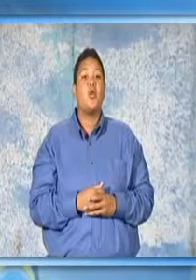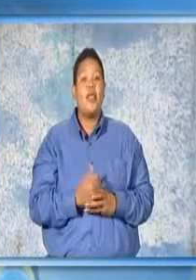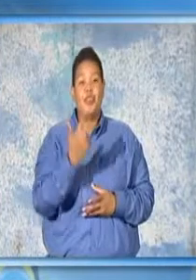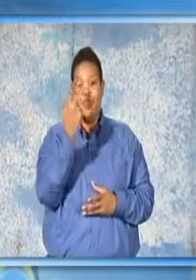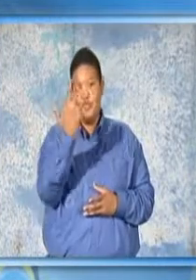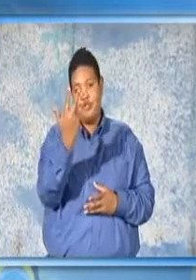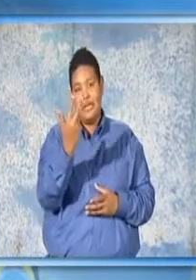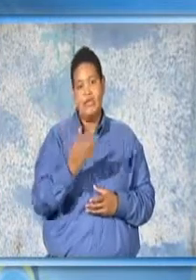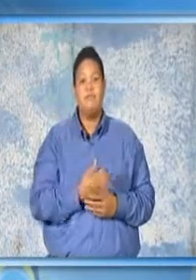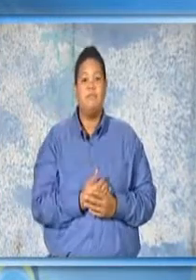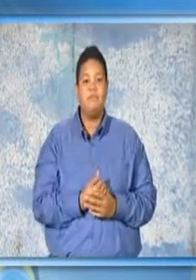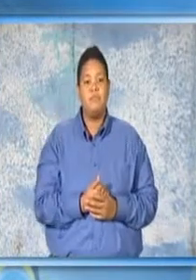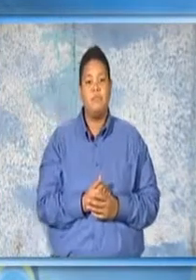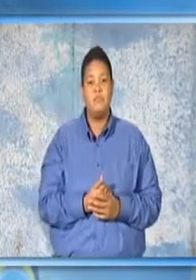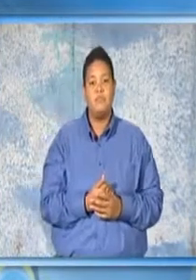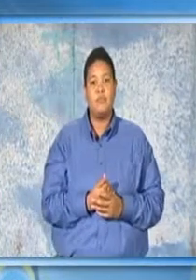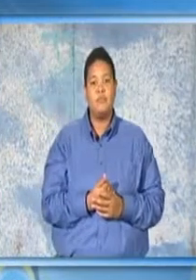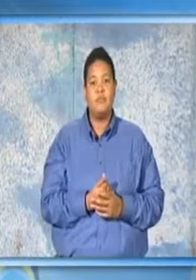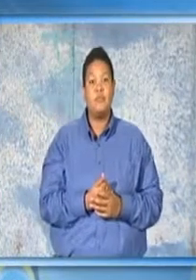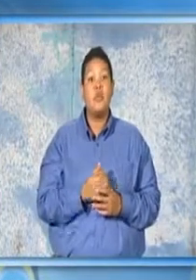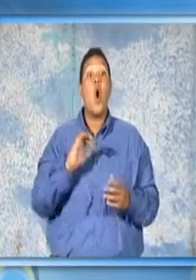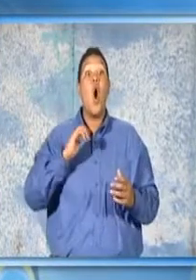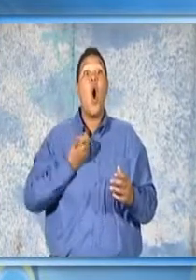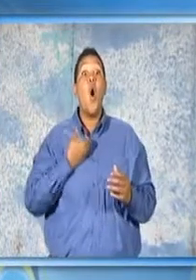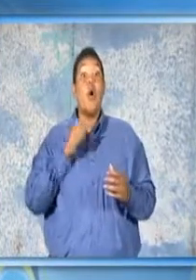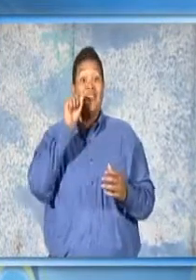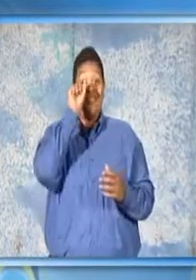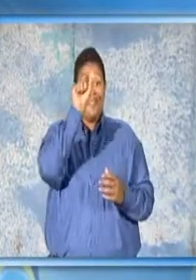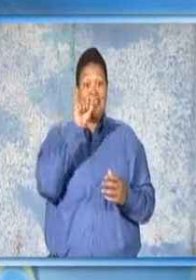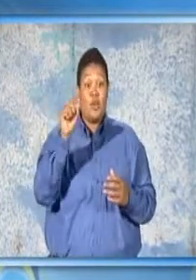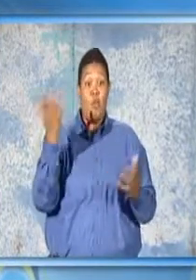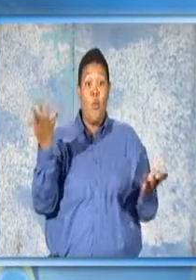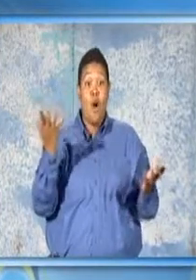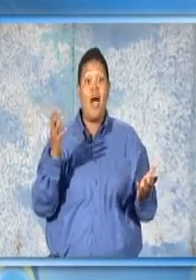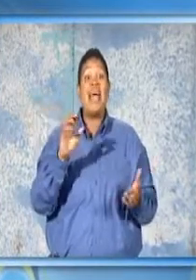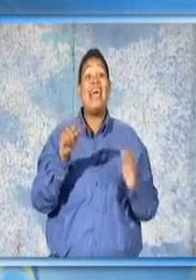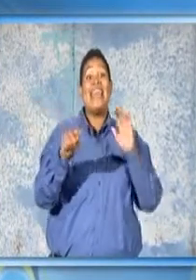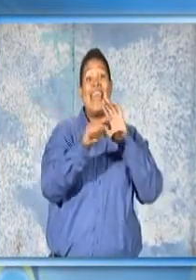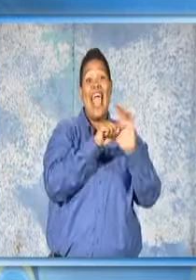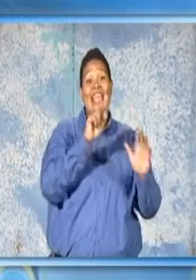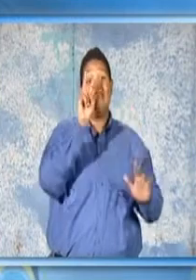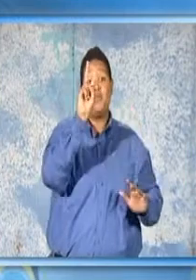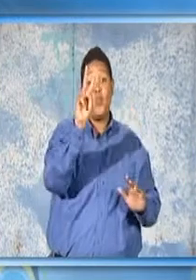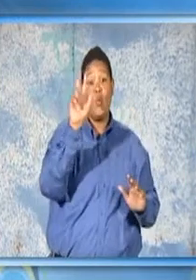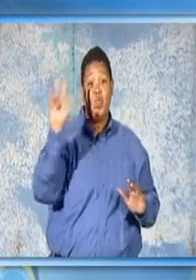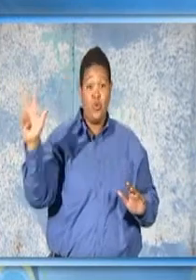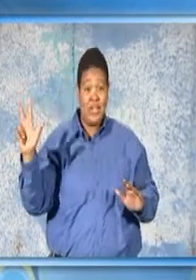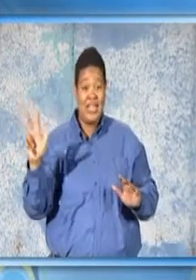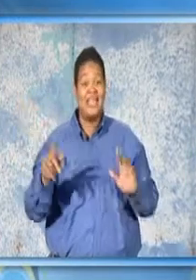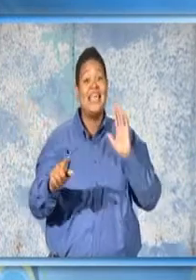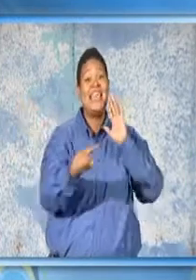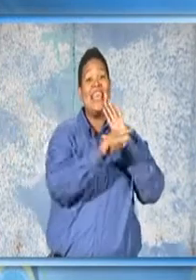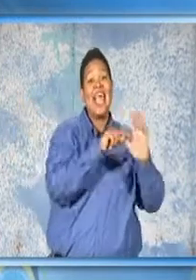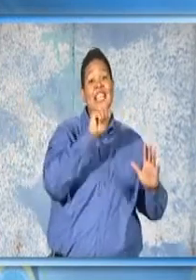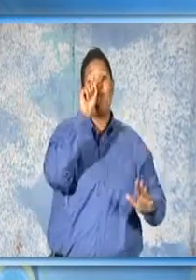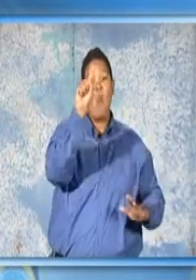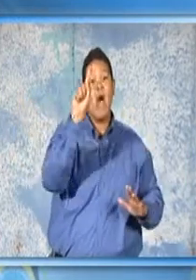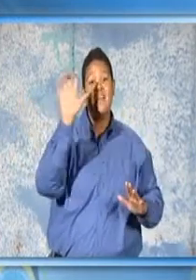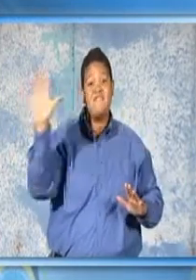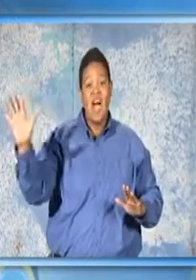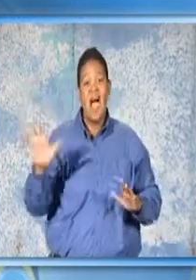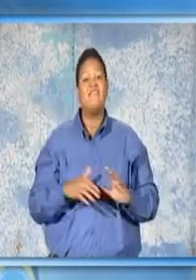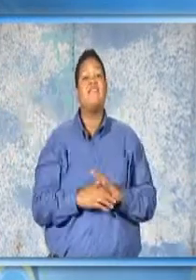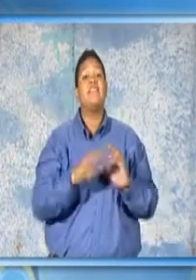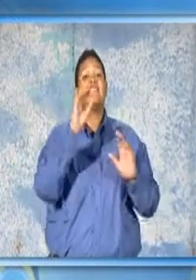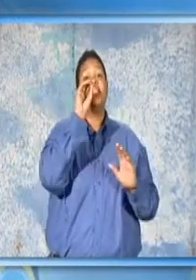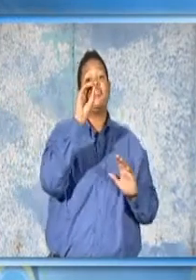and 3. So our coordinates are negative 2, 3, negative 1, 5,